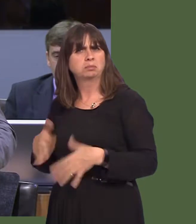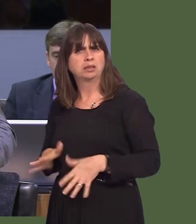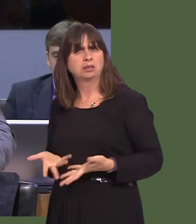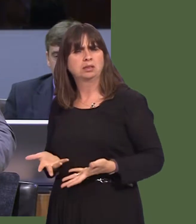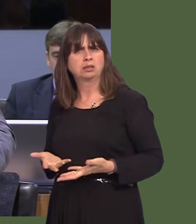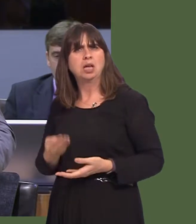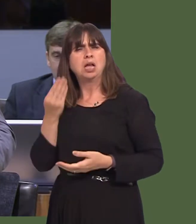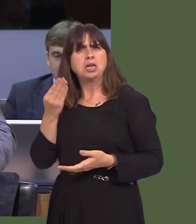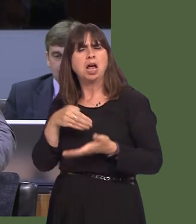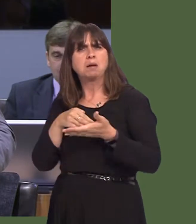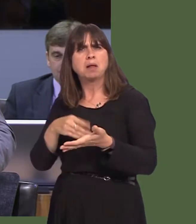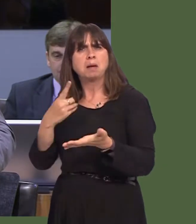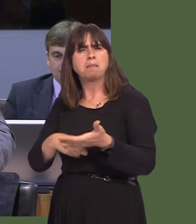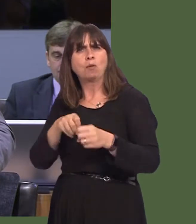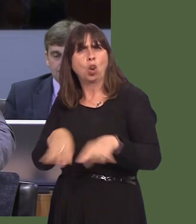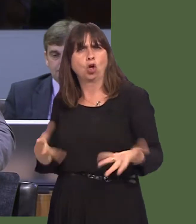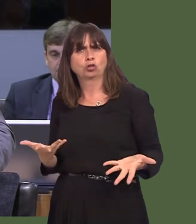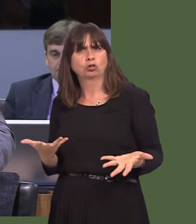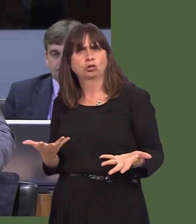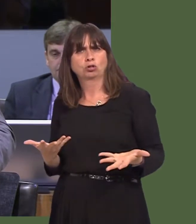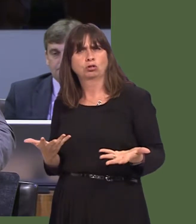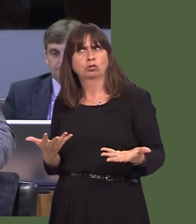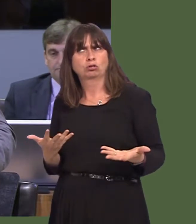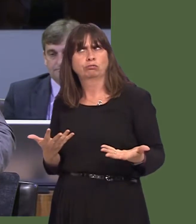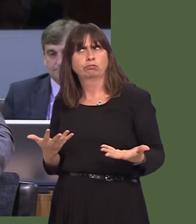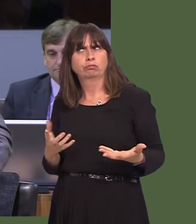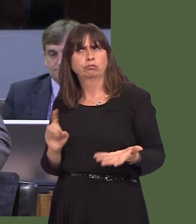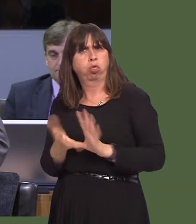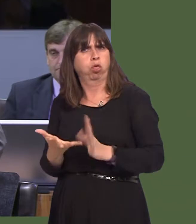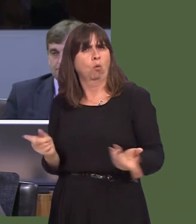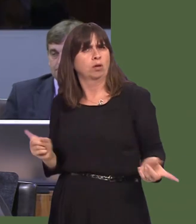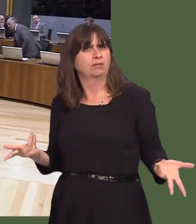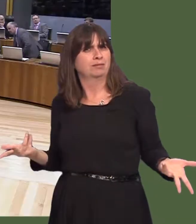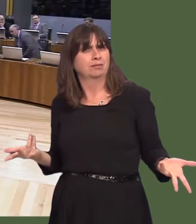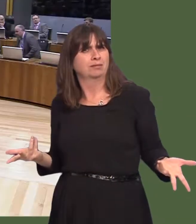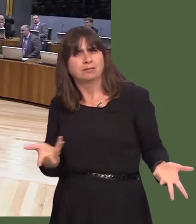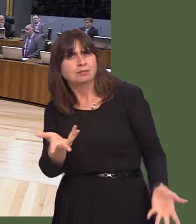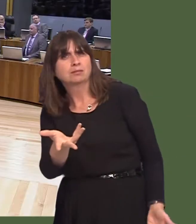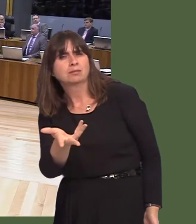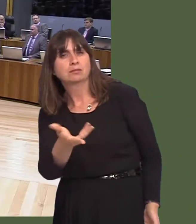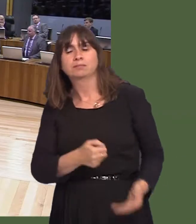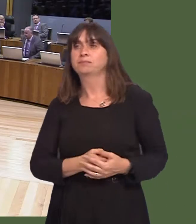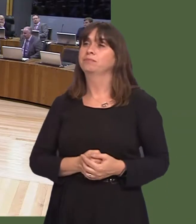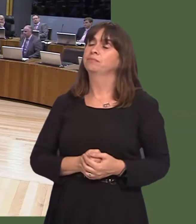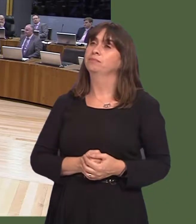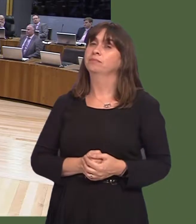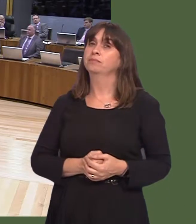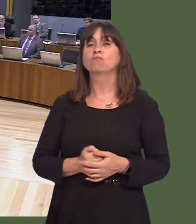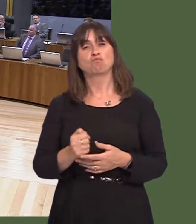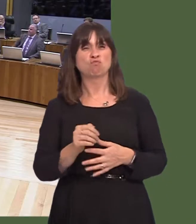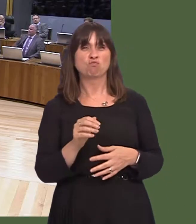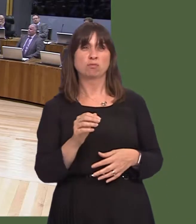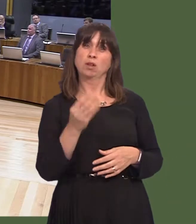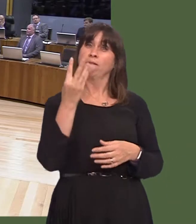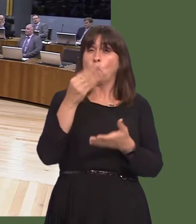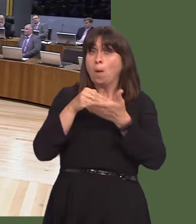loss of about £9 million according to the Auditor General's figures. What's gone wrong, First Minister? Well, first of all, around about just